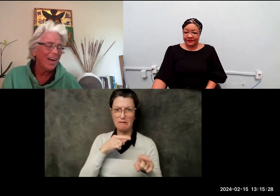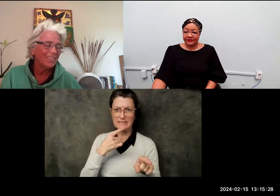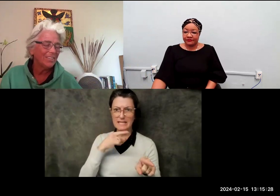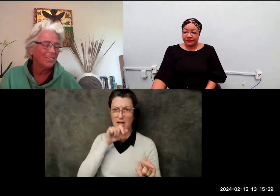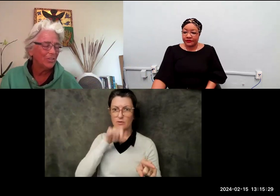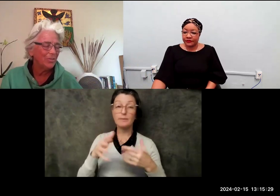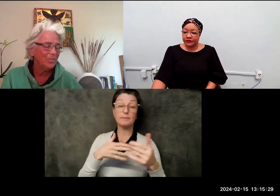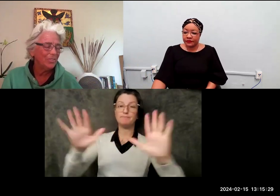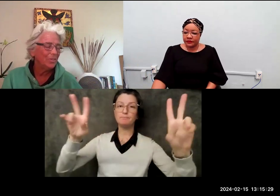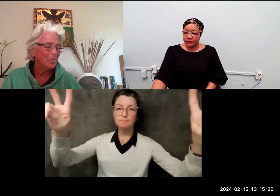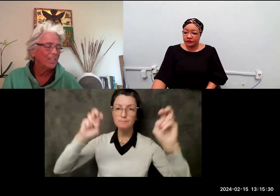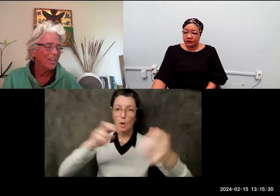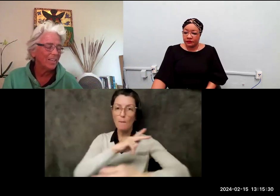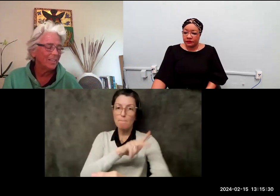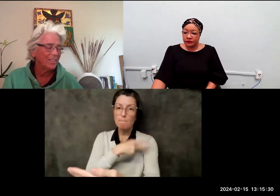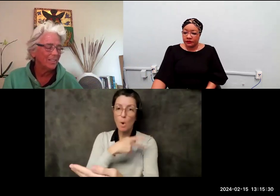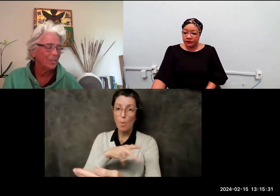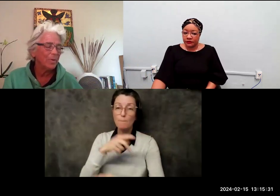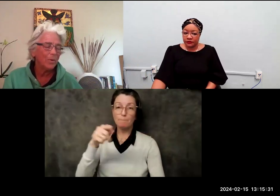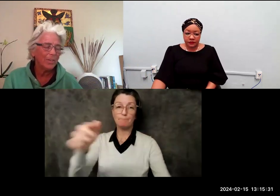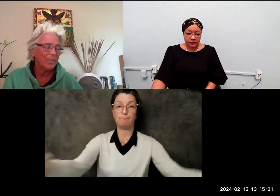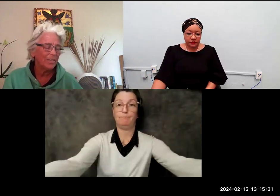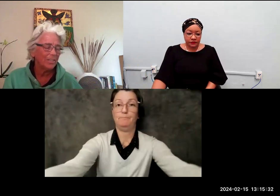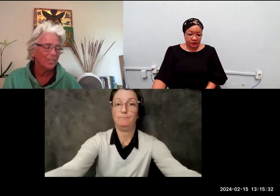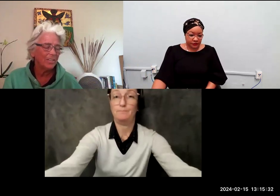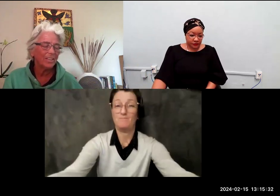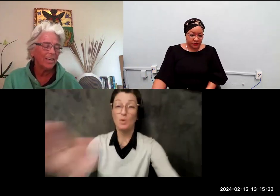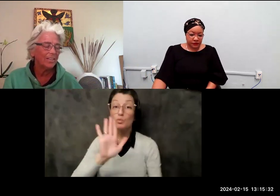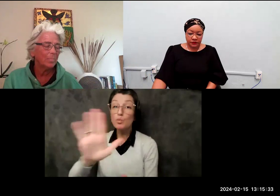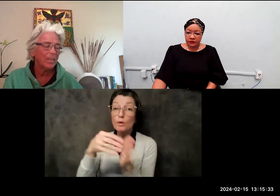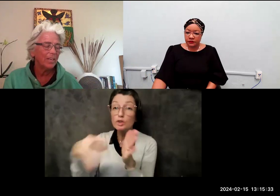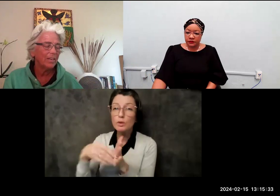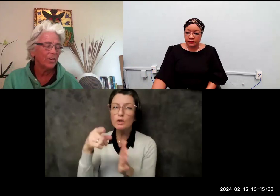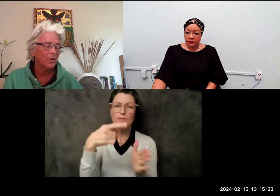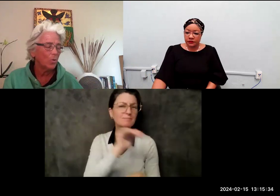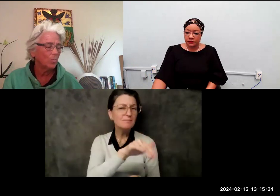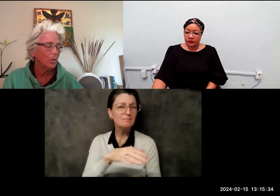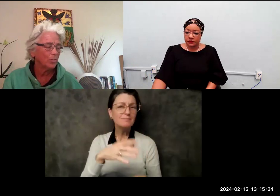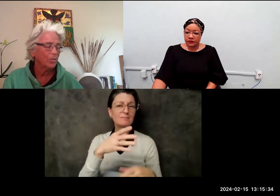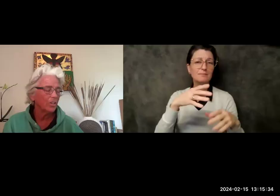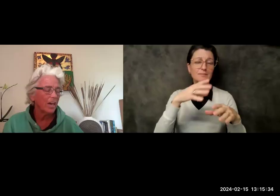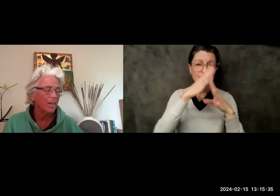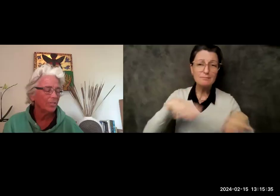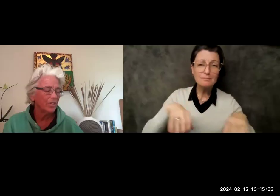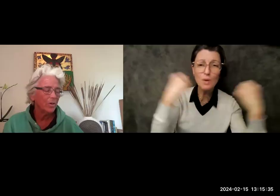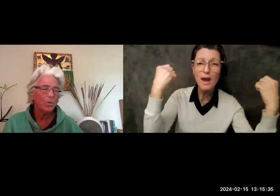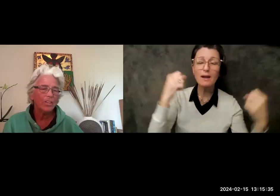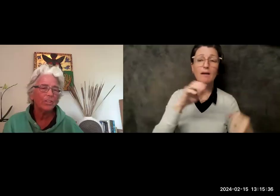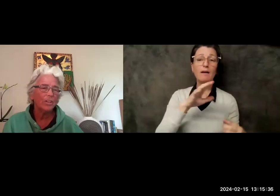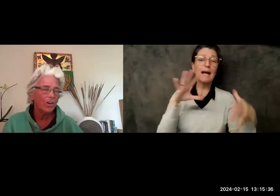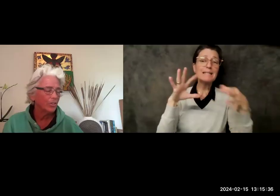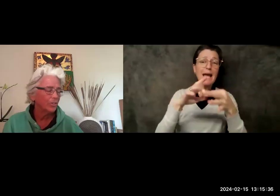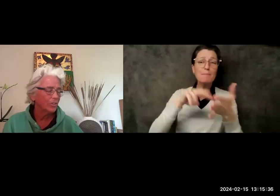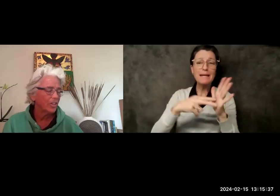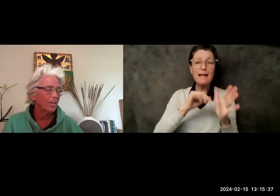When you ask students to break silence, to bear witness, to connect the meaning of their own personal lives